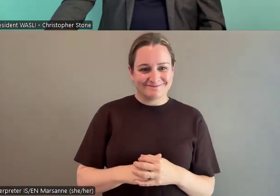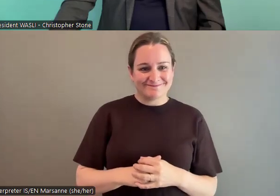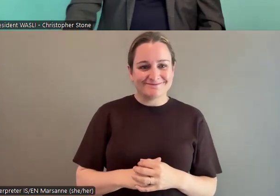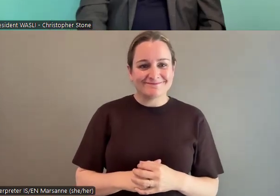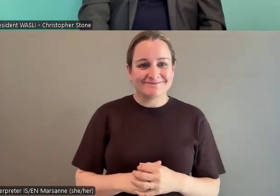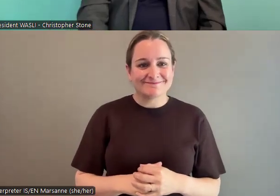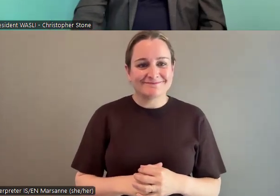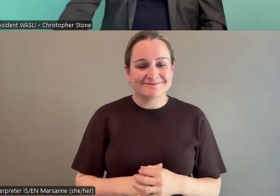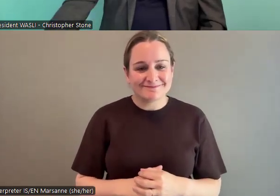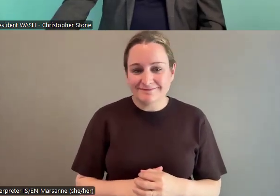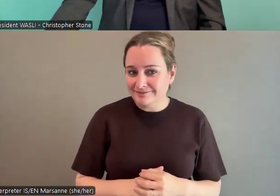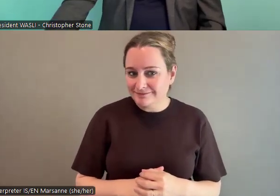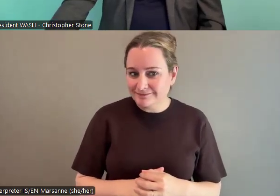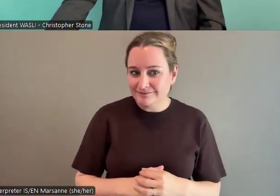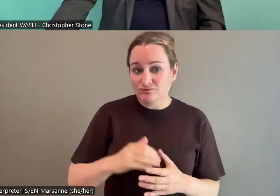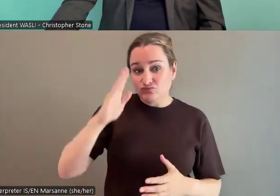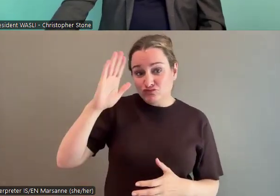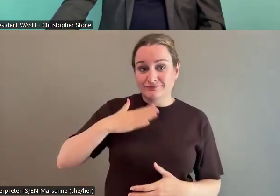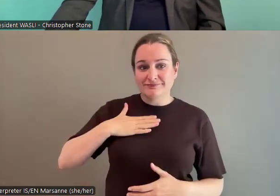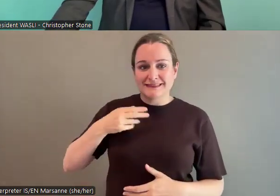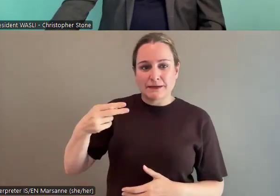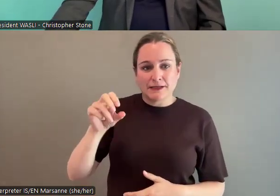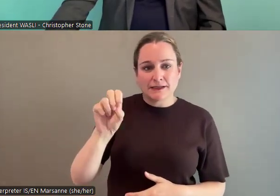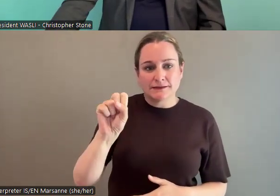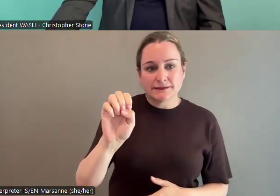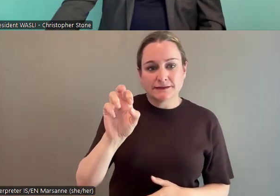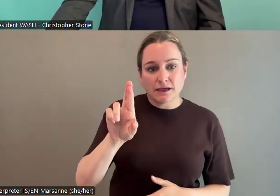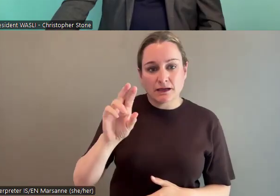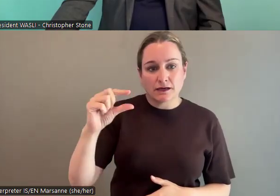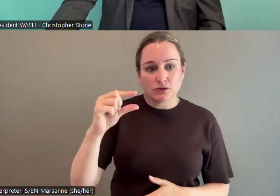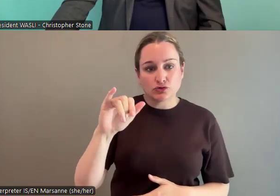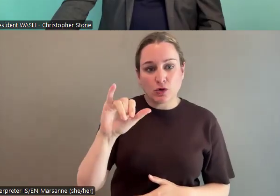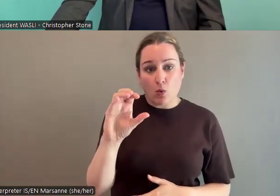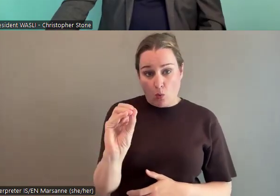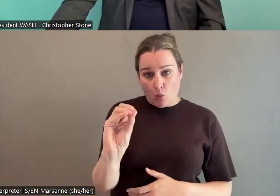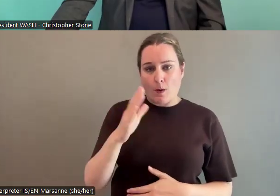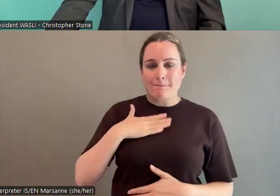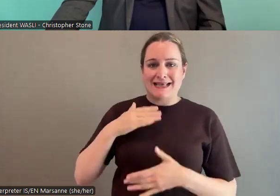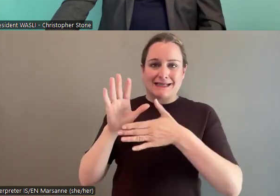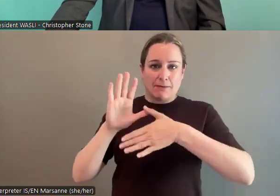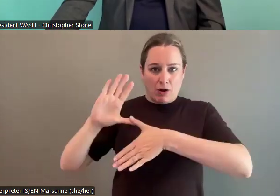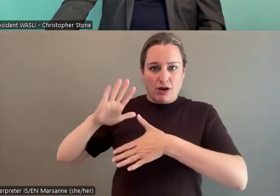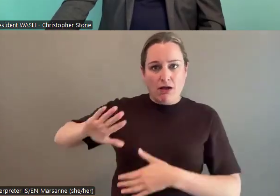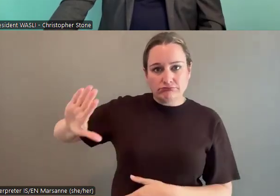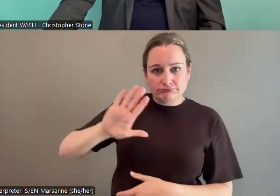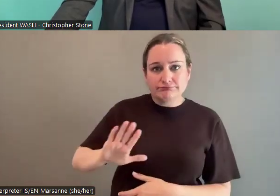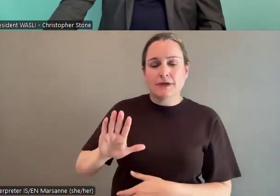Good morning. My name is Sergio. I'm from Ecuador, from the Latin America region.